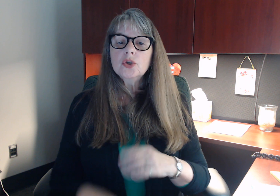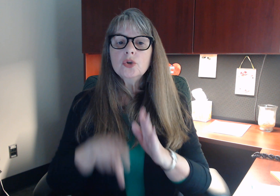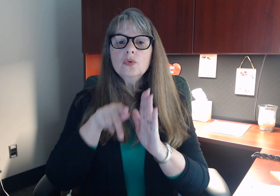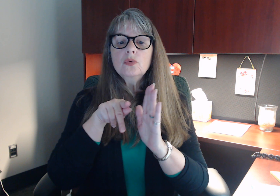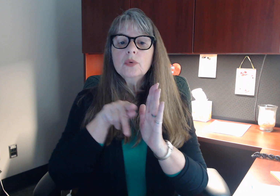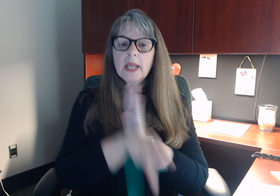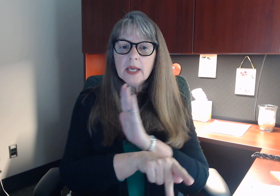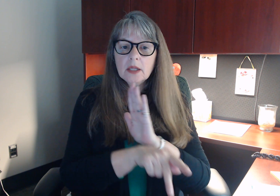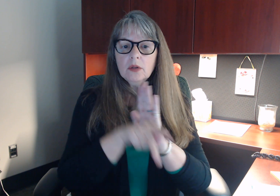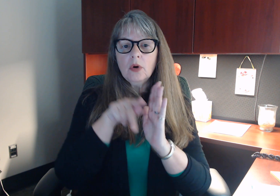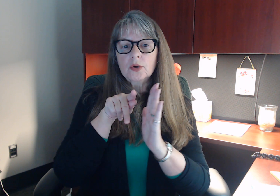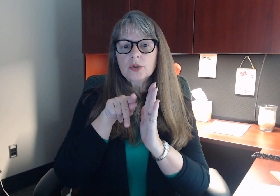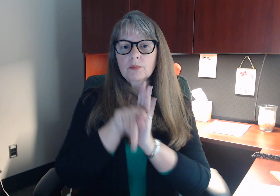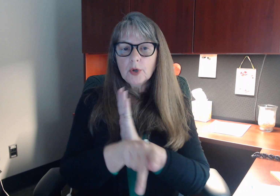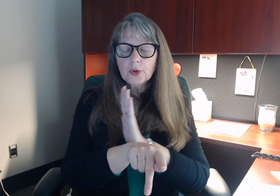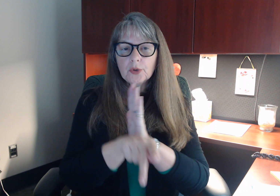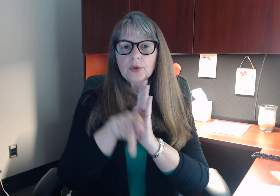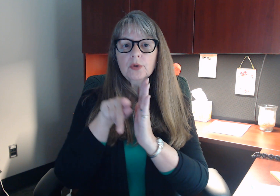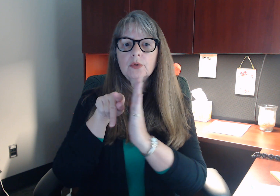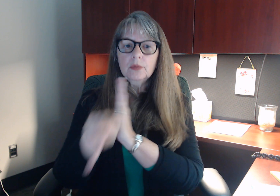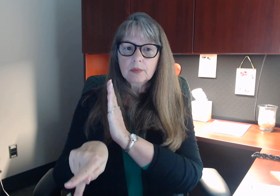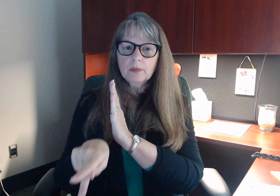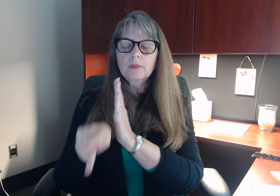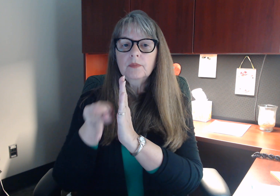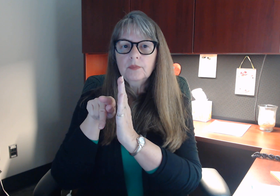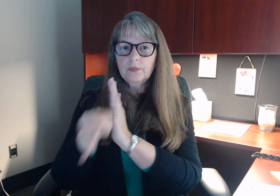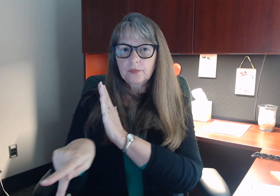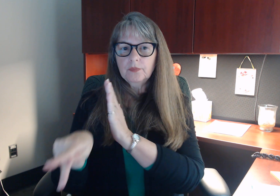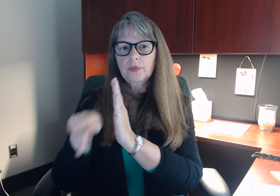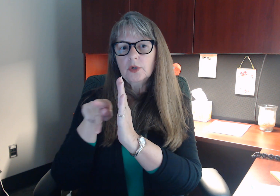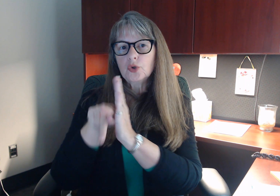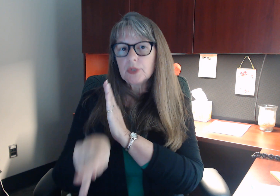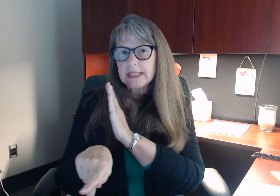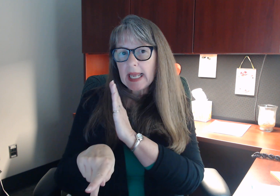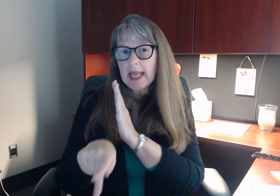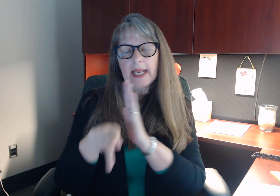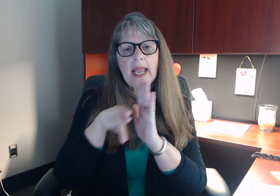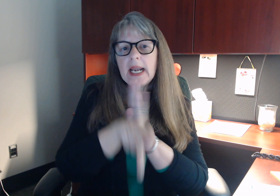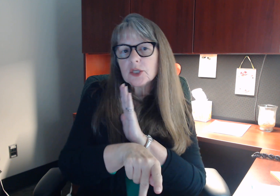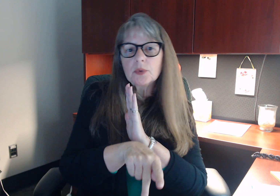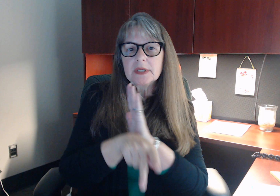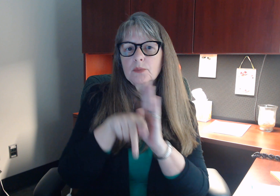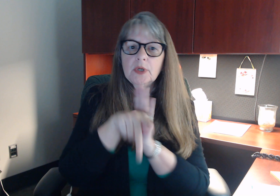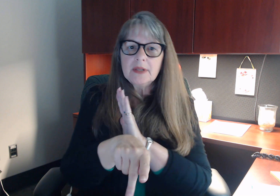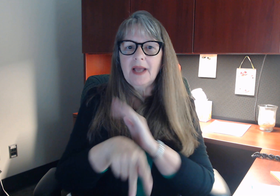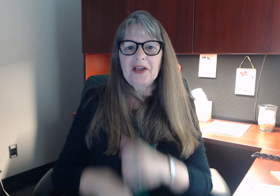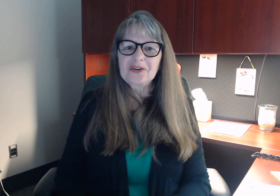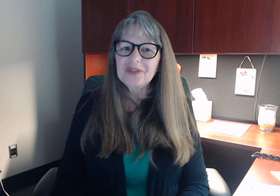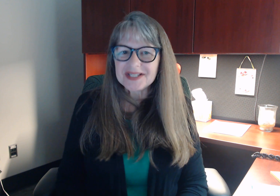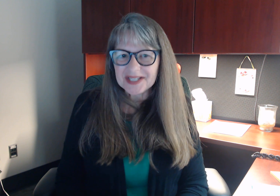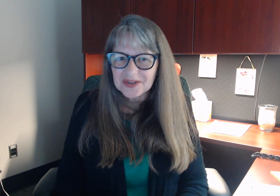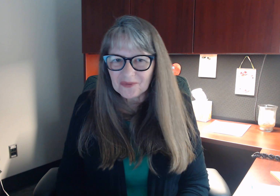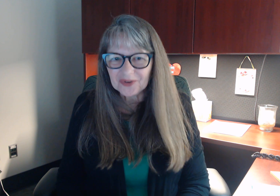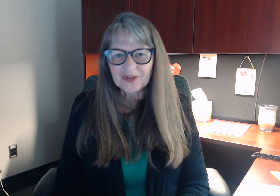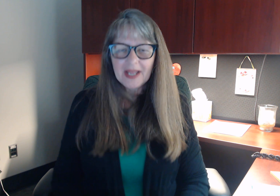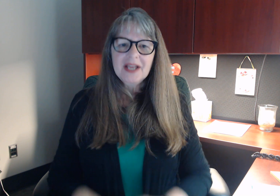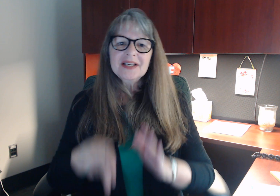To kill or to murder, to slay. Hey, that's when I learned that slang word. So